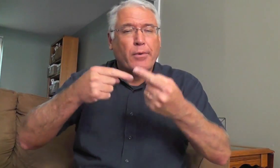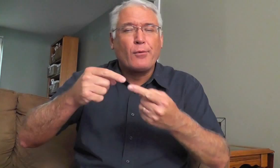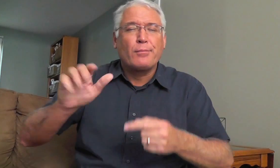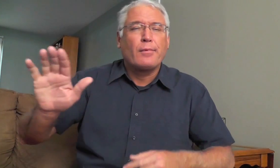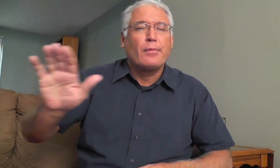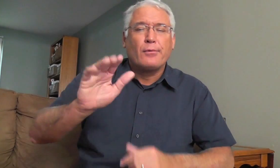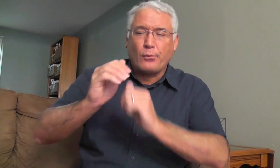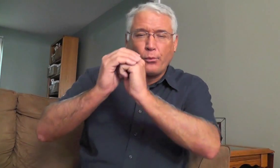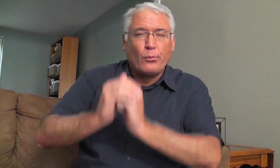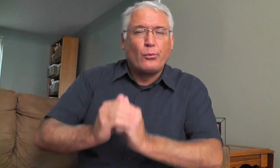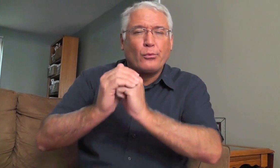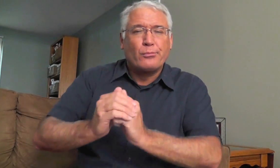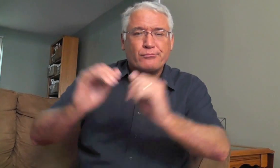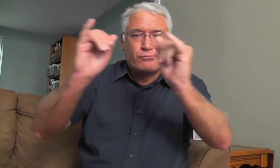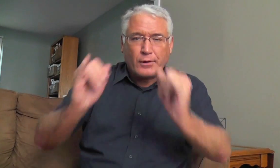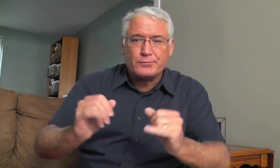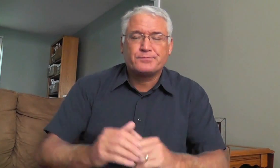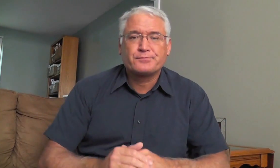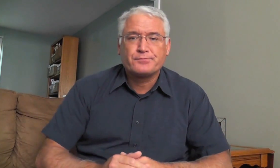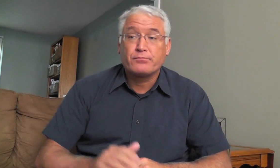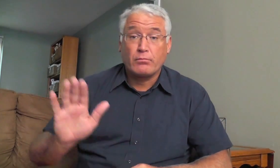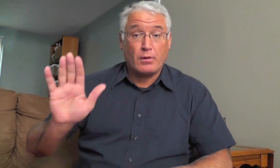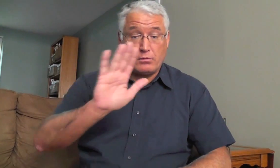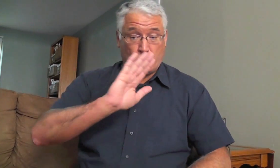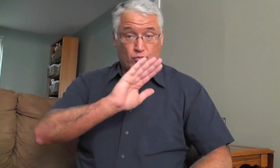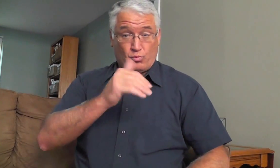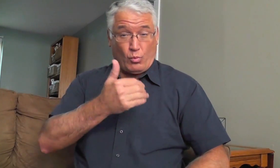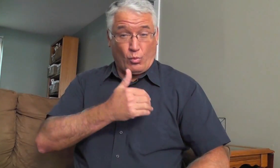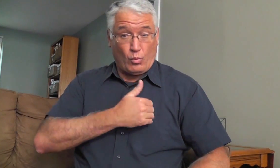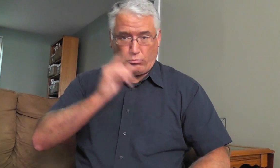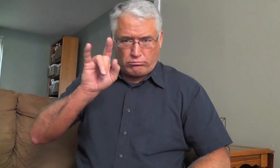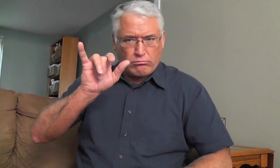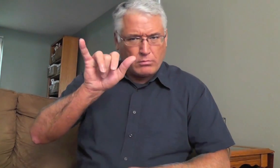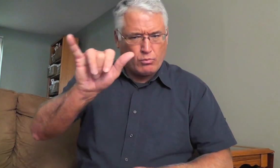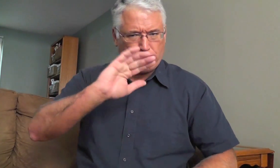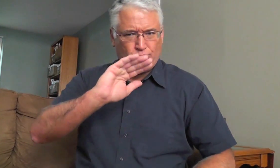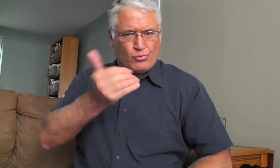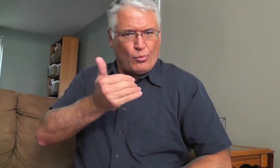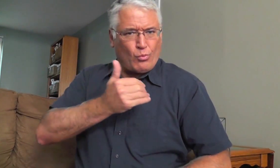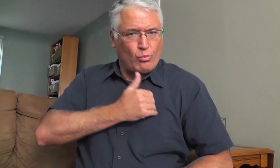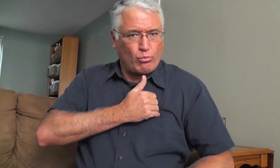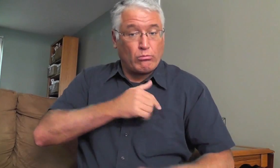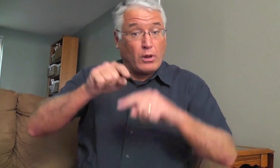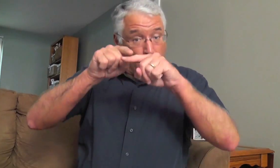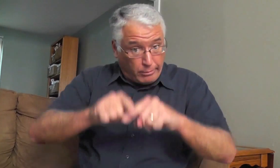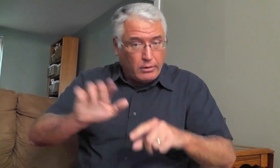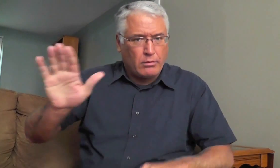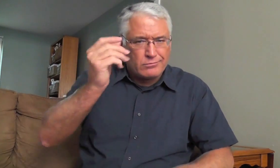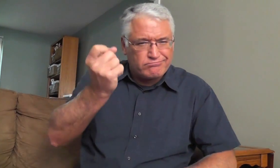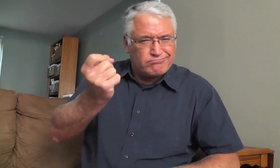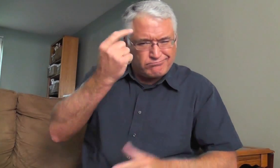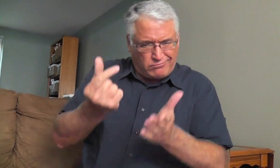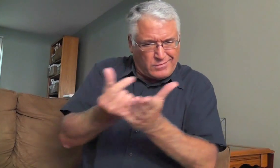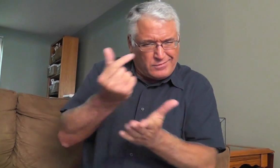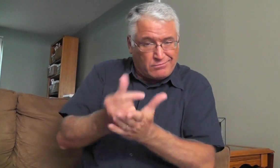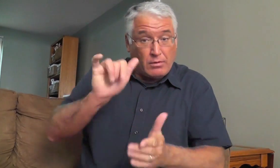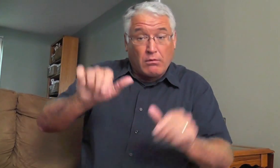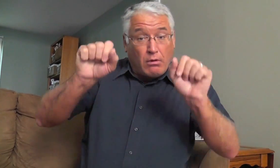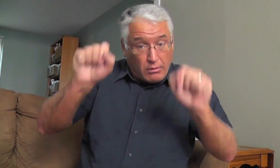Paul was saying about their worshiping of idols. Their eternal souls depended on their understanding